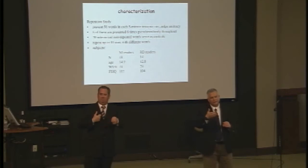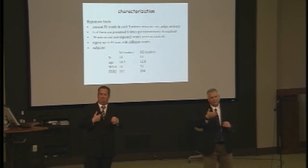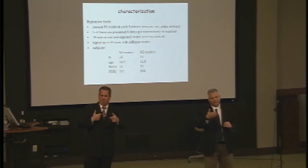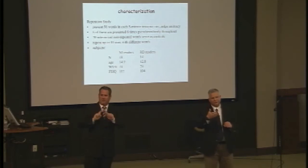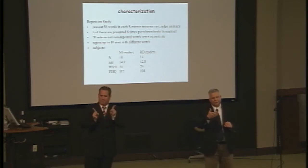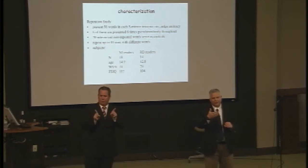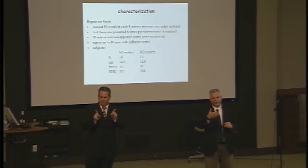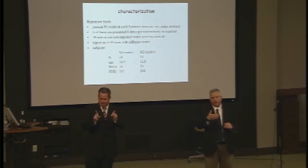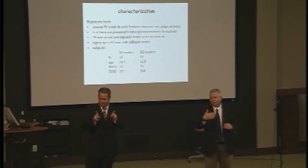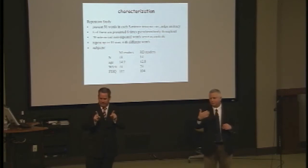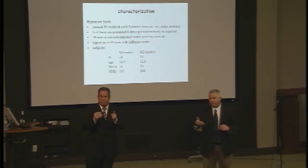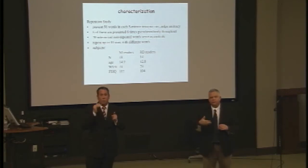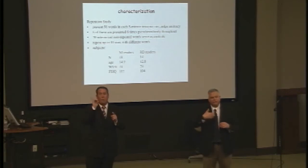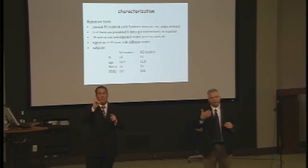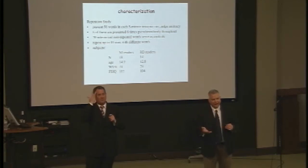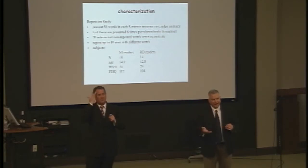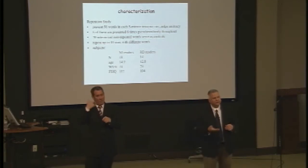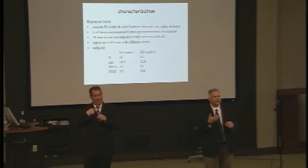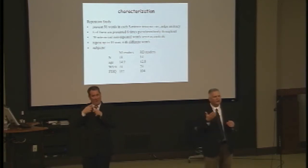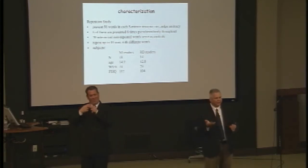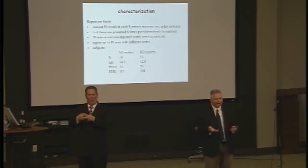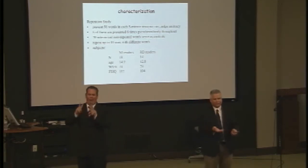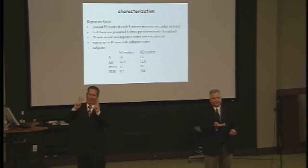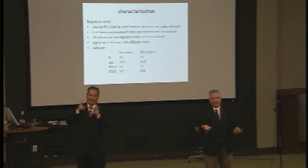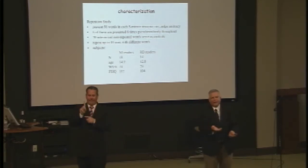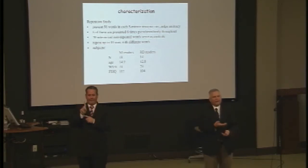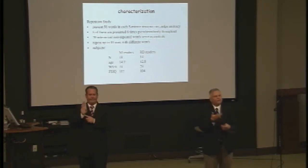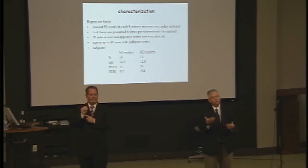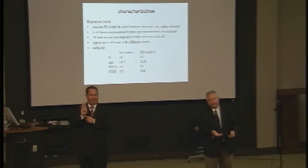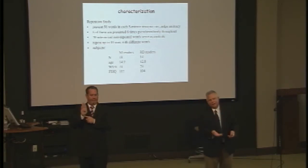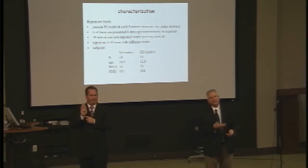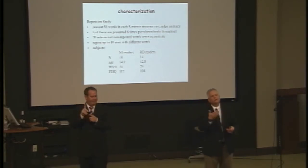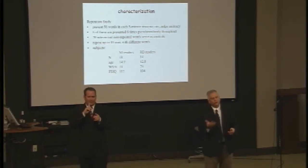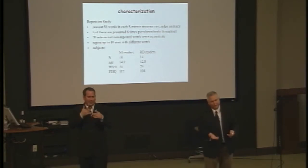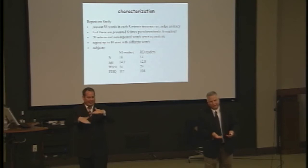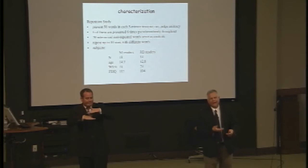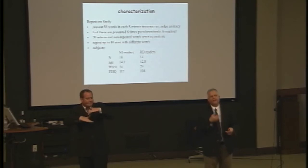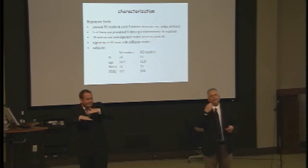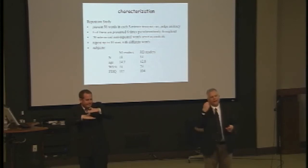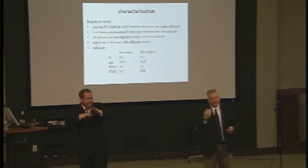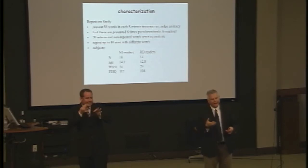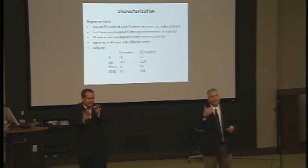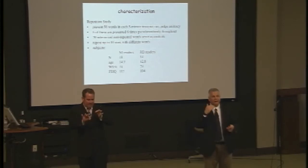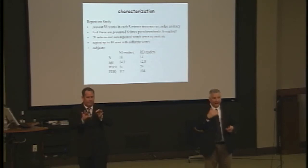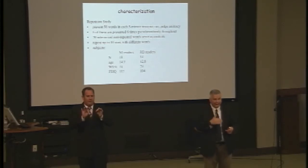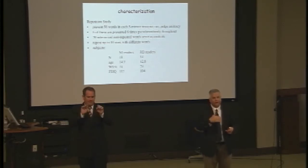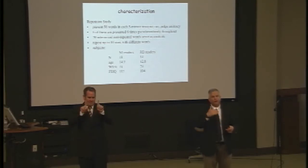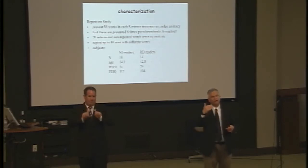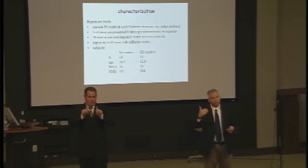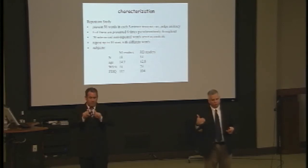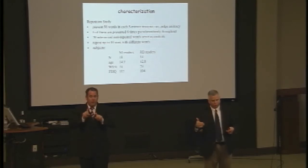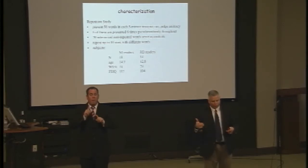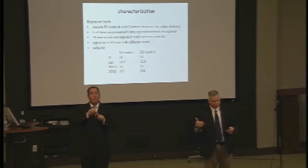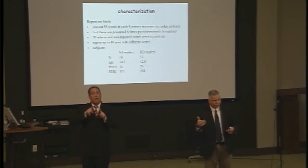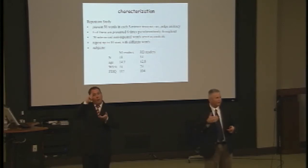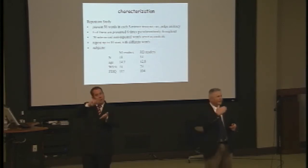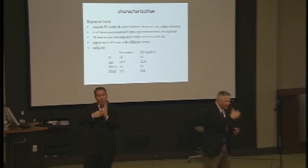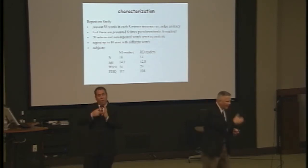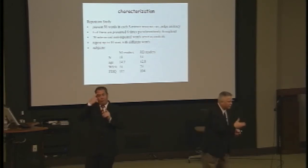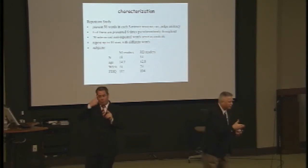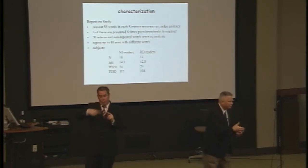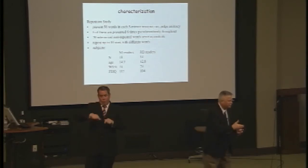kids with reading disability to improve their reaction time and accuracy. If you repeat the word, they, like